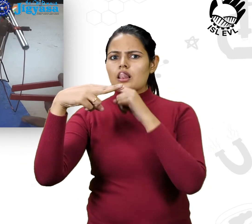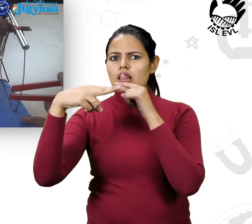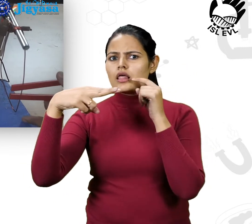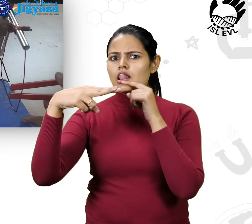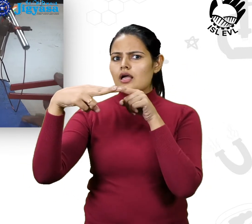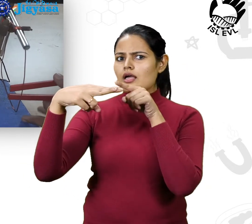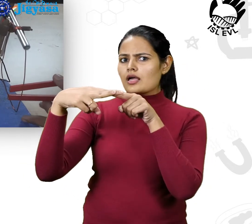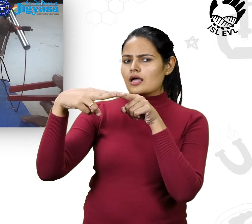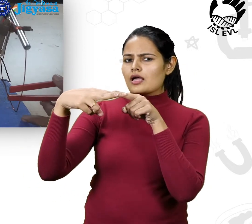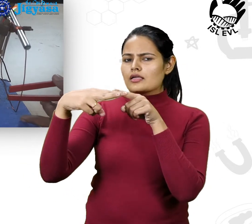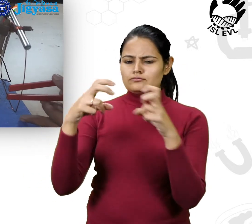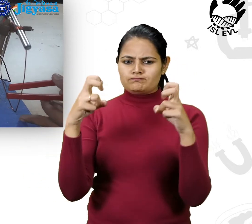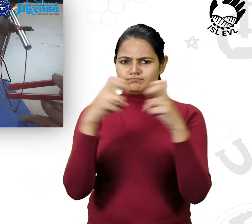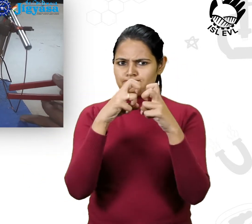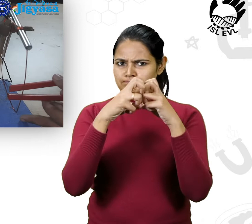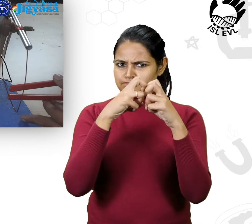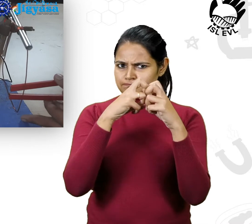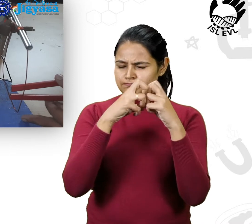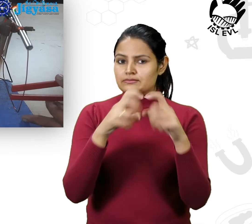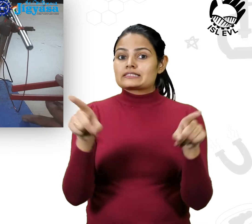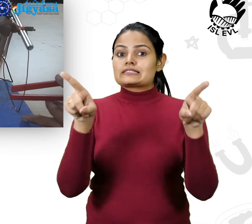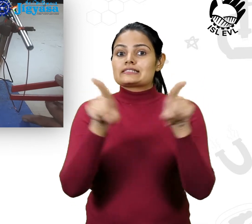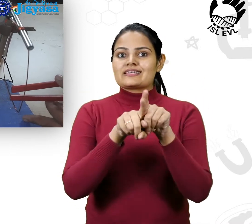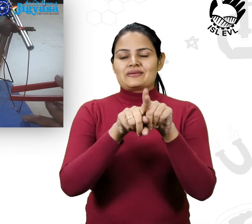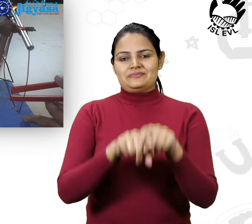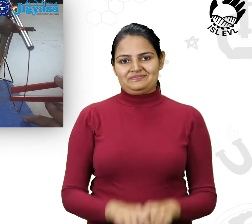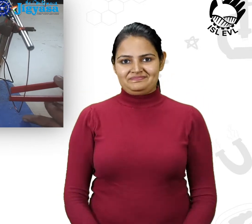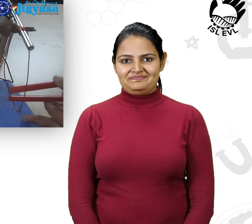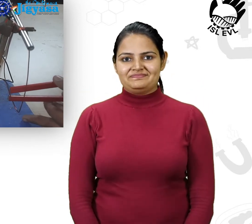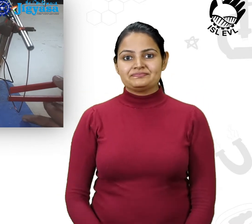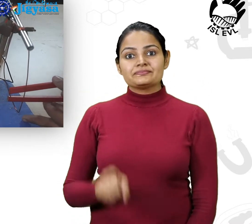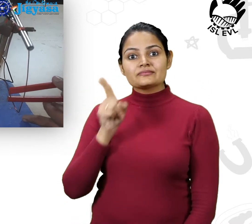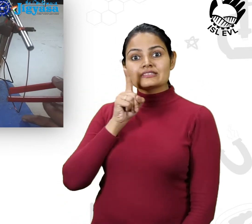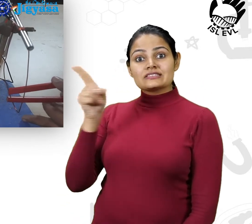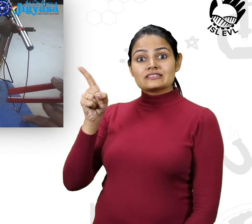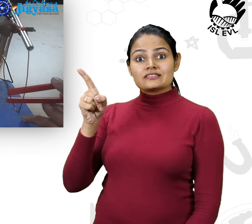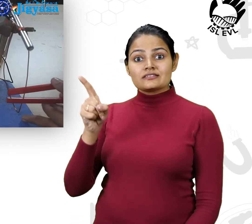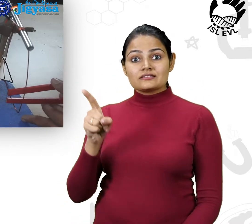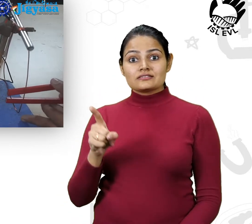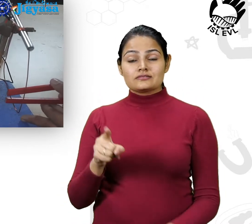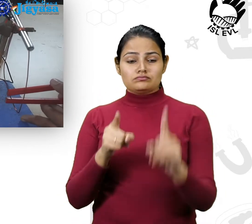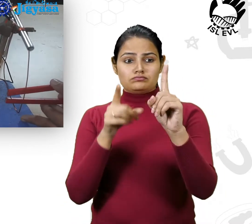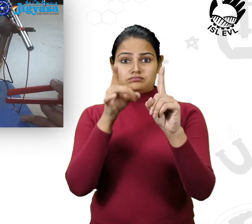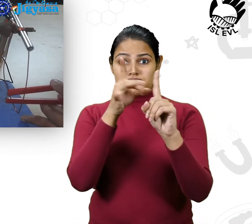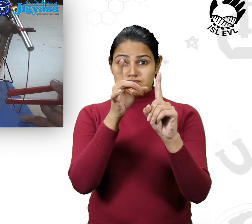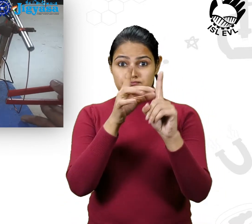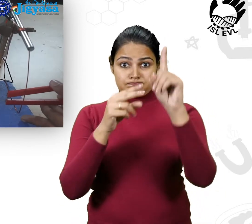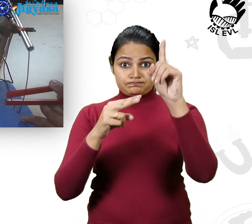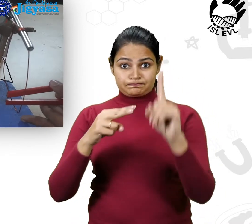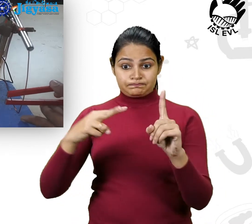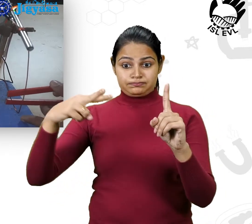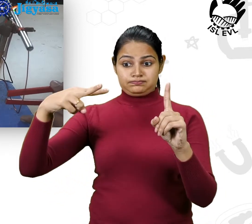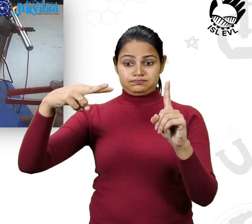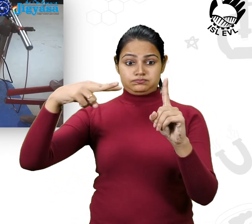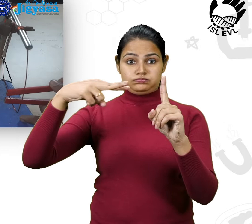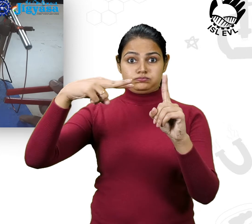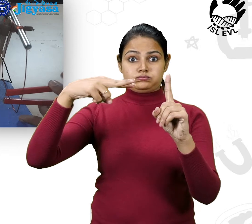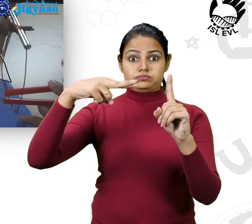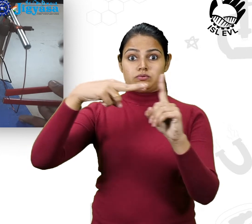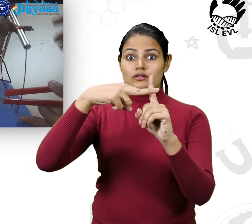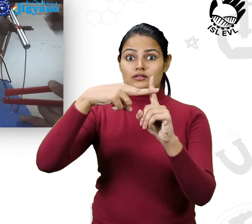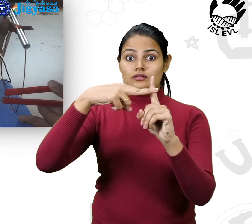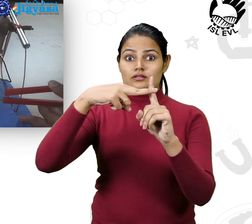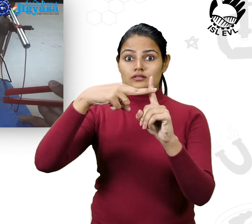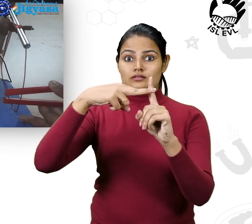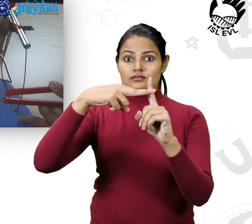a horseshoe magnet is placed in such a way that the horizontally suspended current carrying conductor lies between the two poles